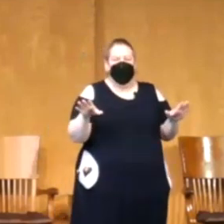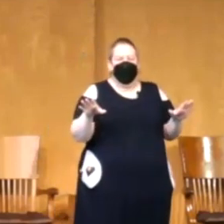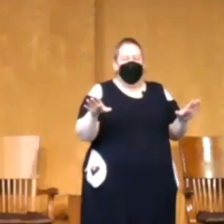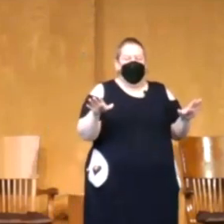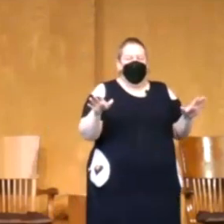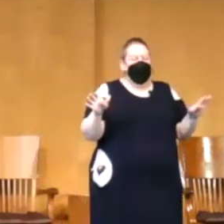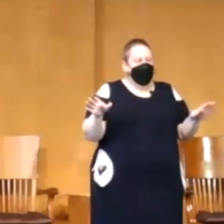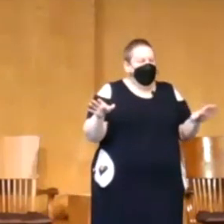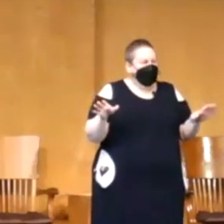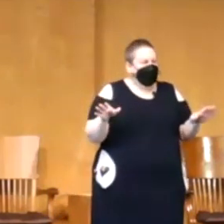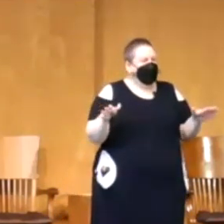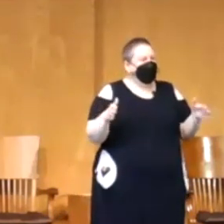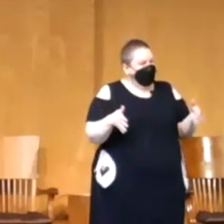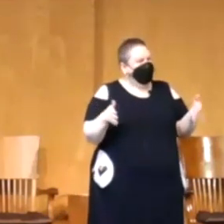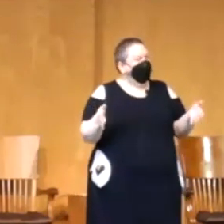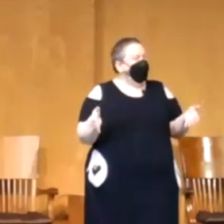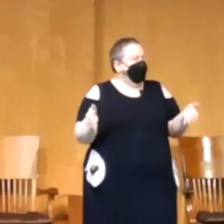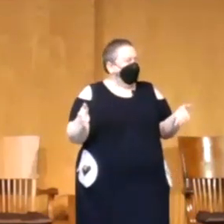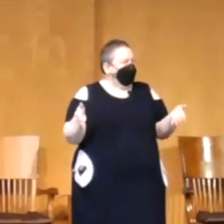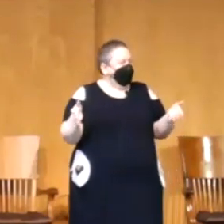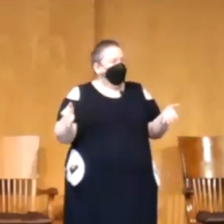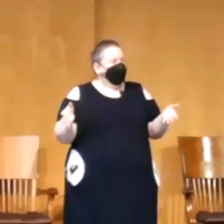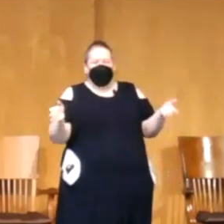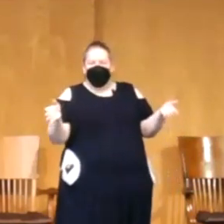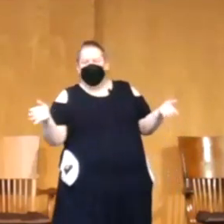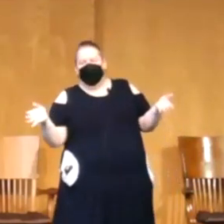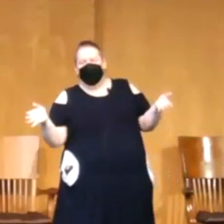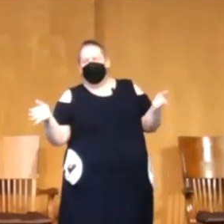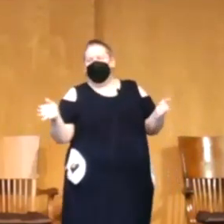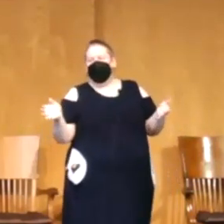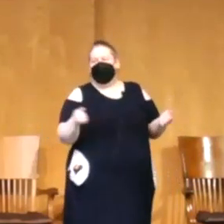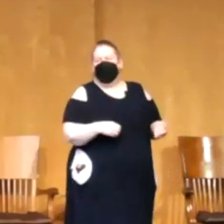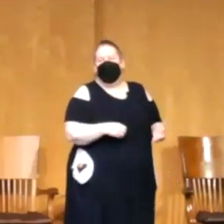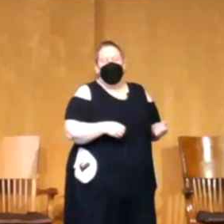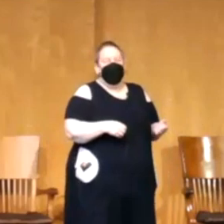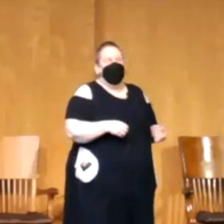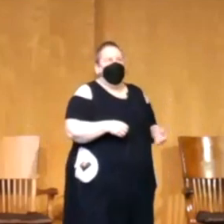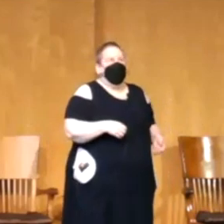it, obviously, the first thing I thought of was Taco Bell.